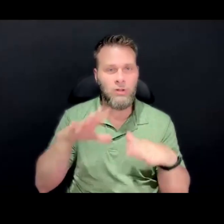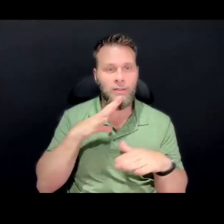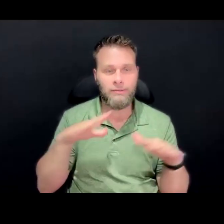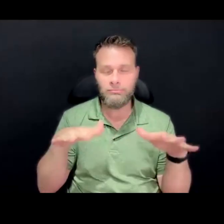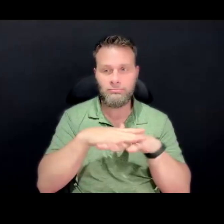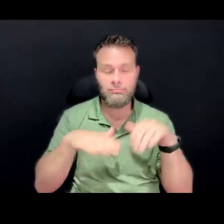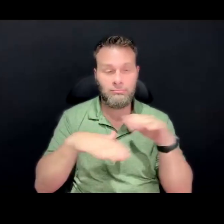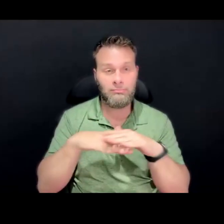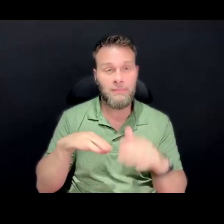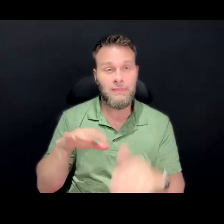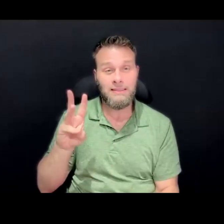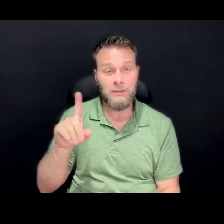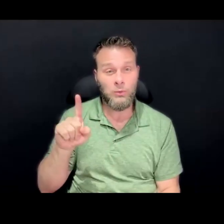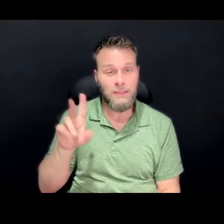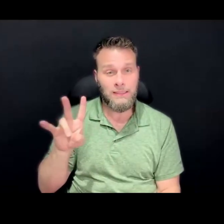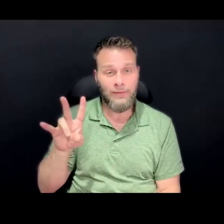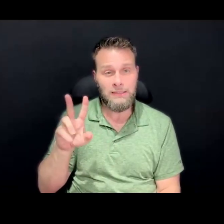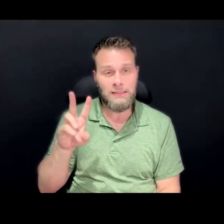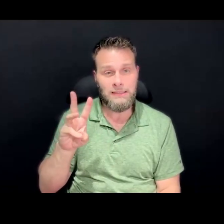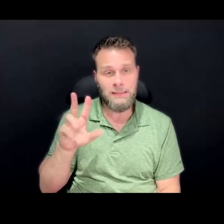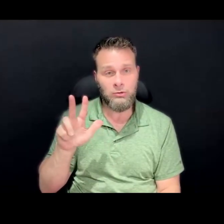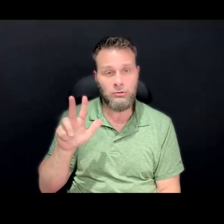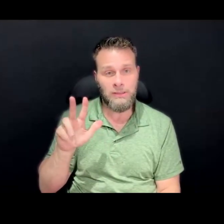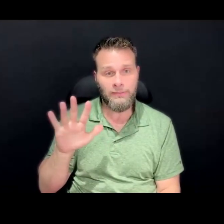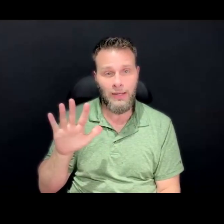617 635